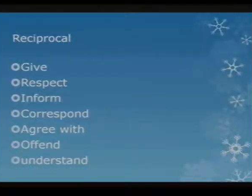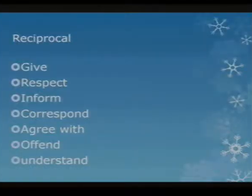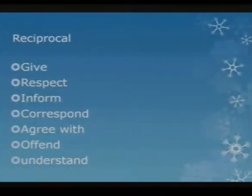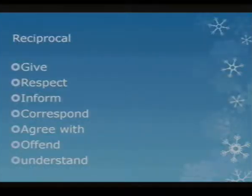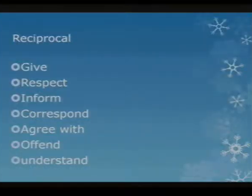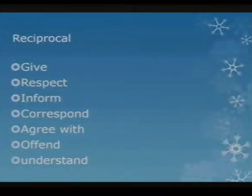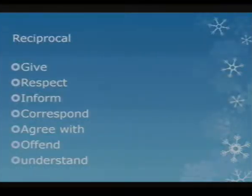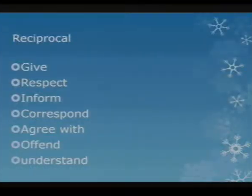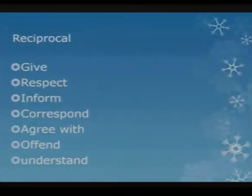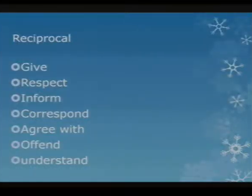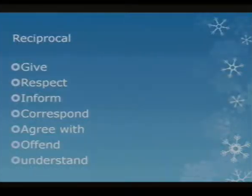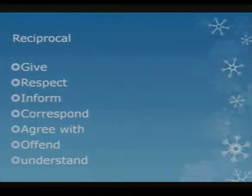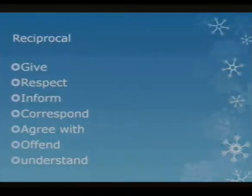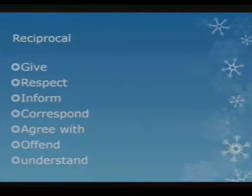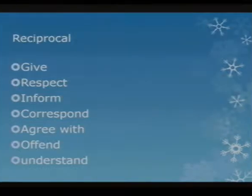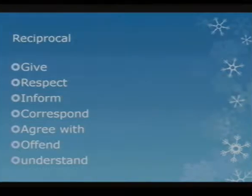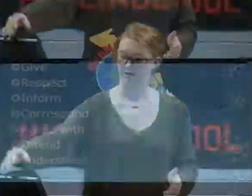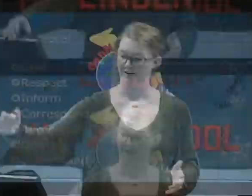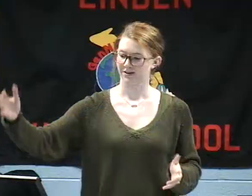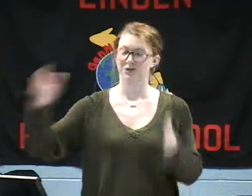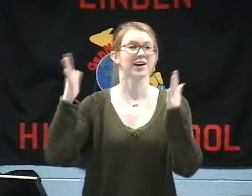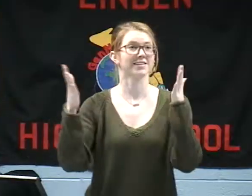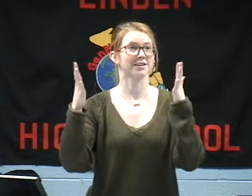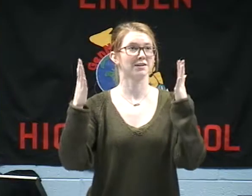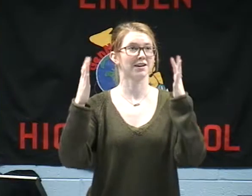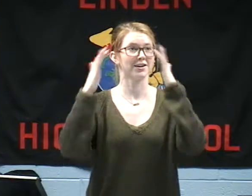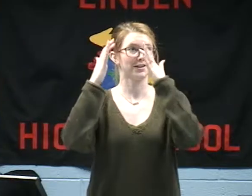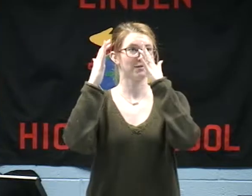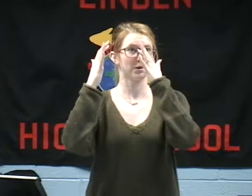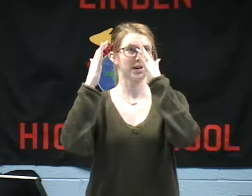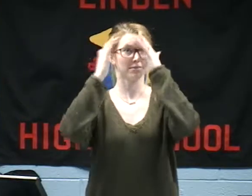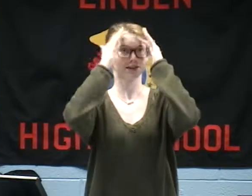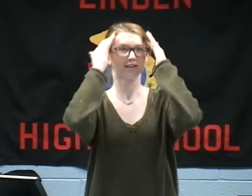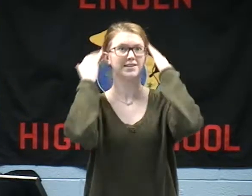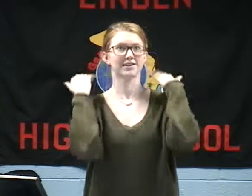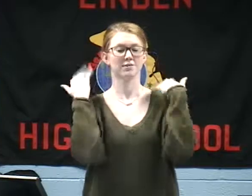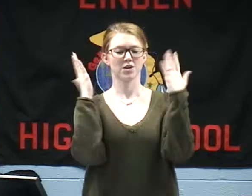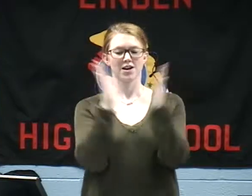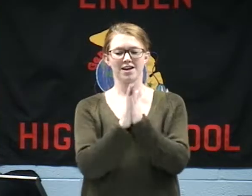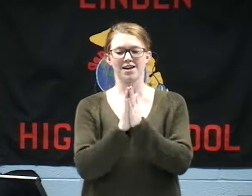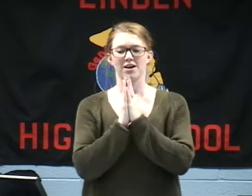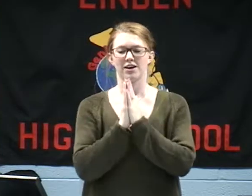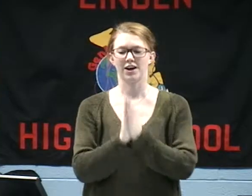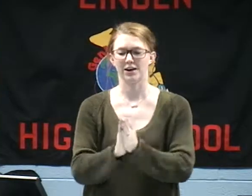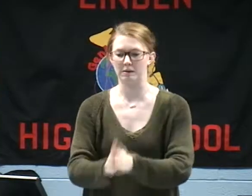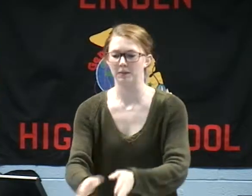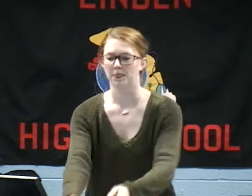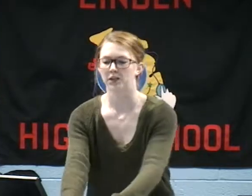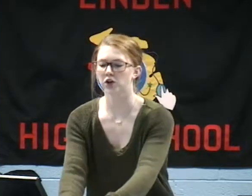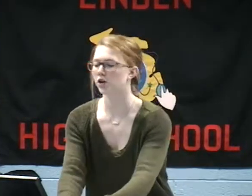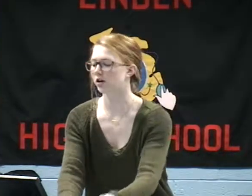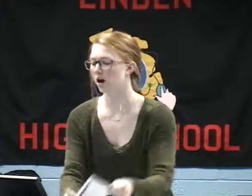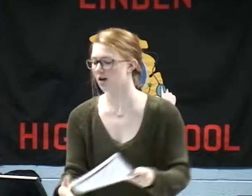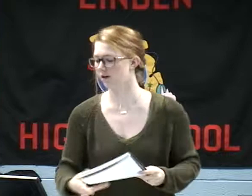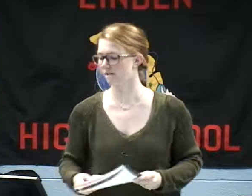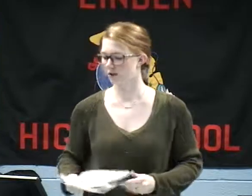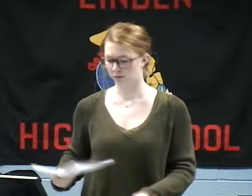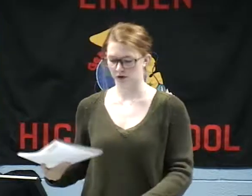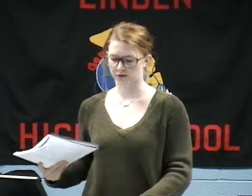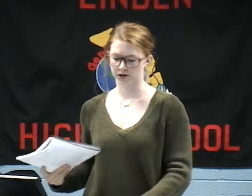Understand. I already did that one. Okay. You guys understand verb types? Yeah. All right. So you're verbal for